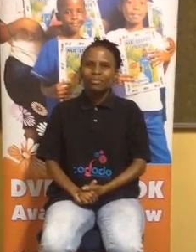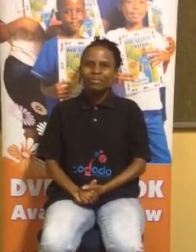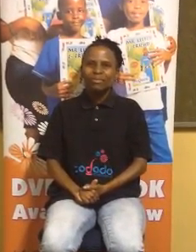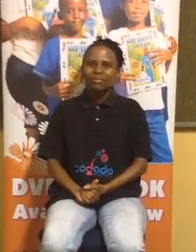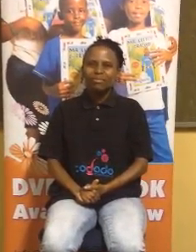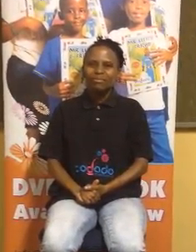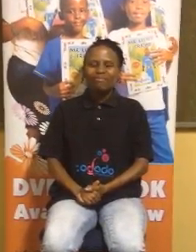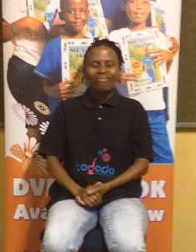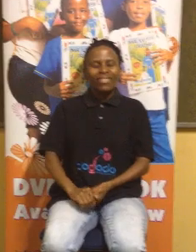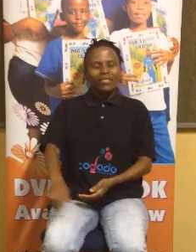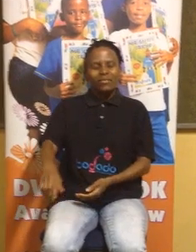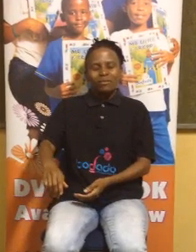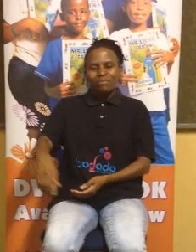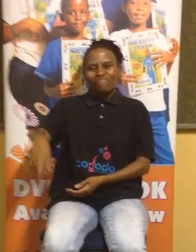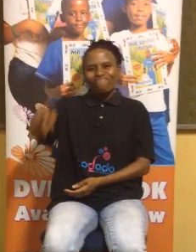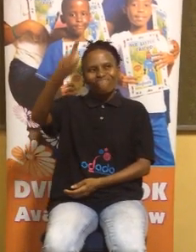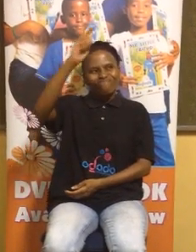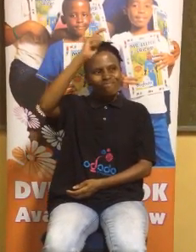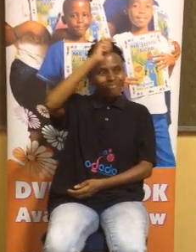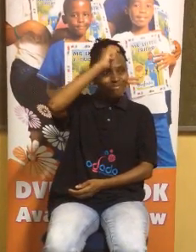Boys and girls, you are all my friends. Boys and